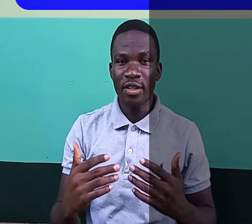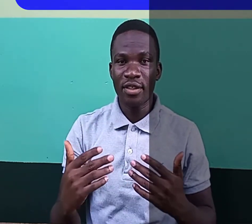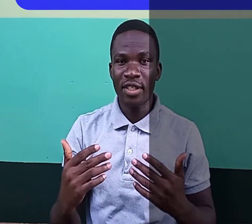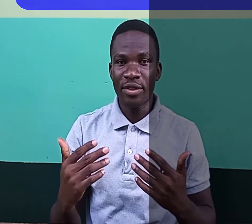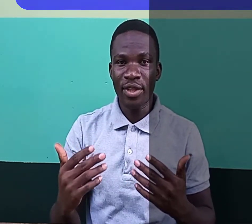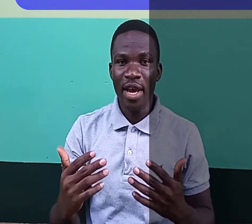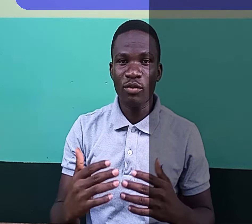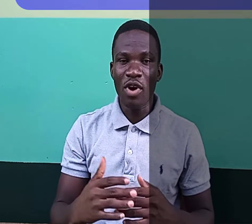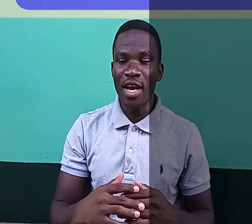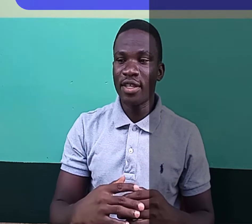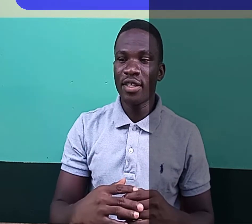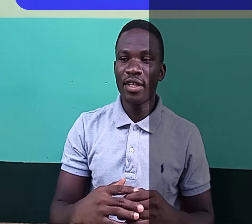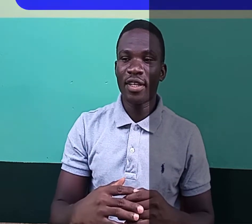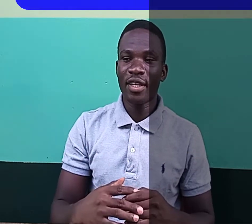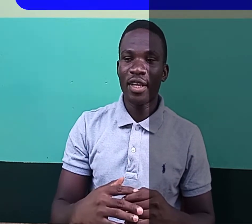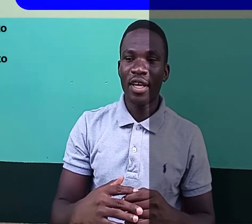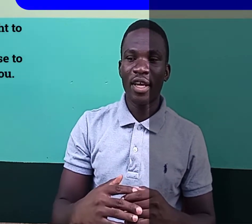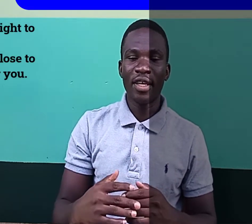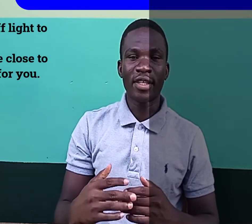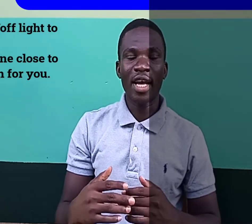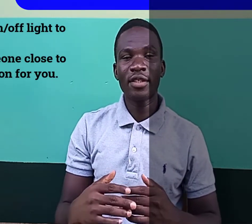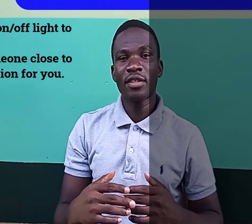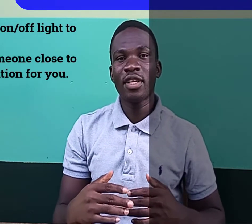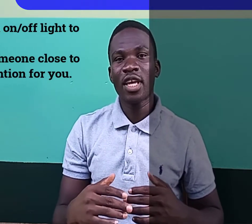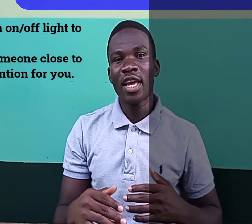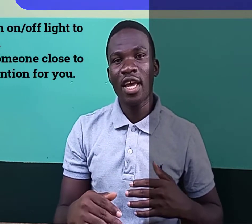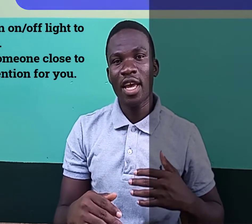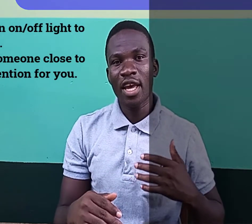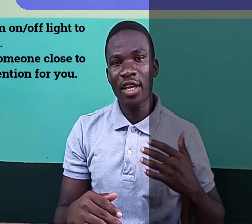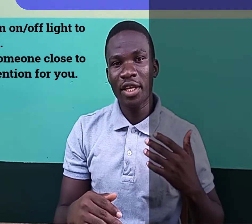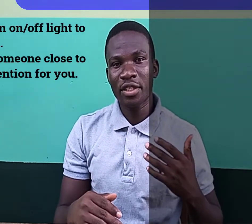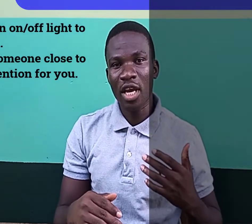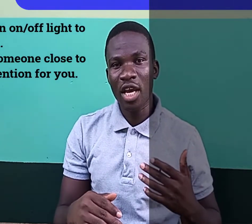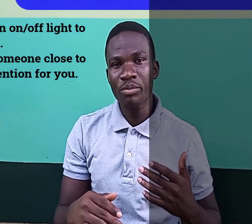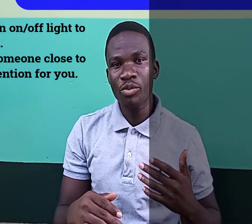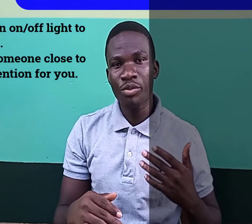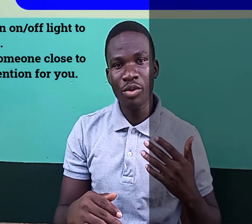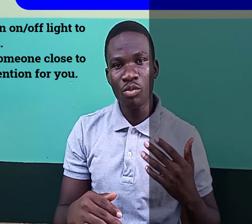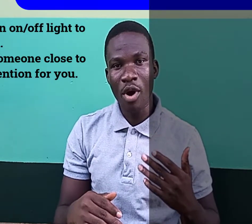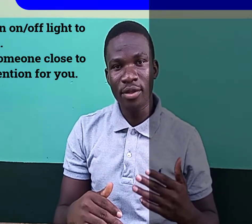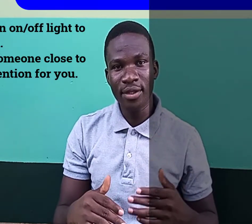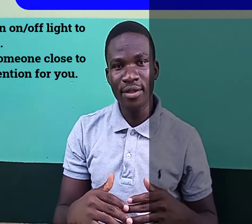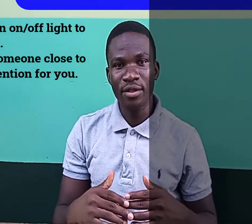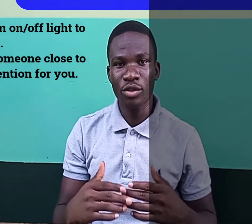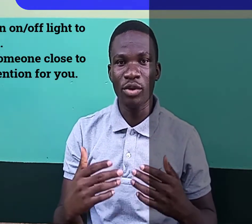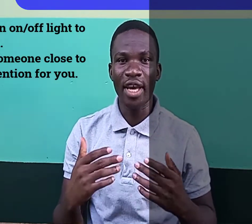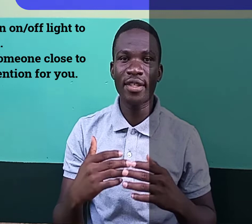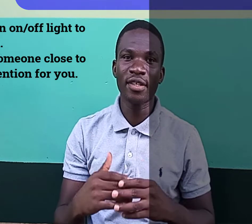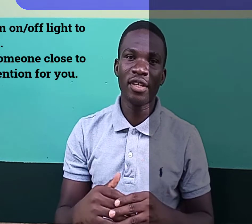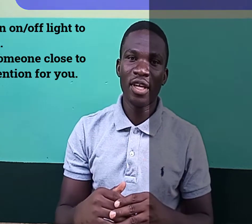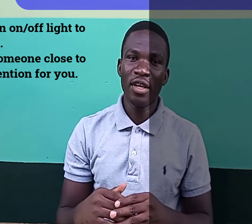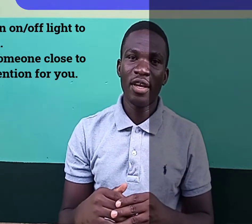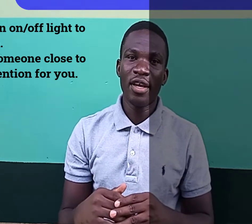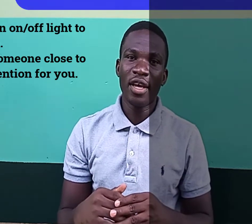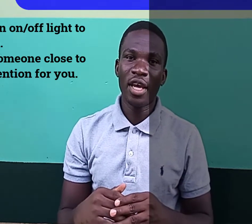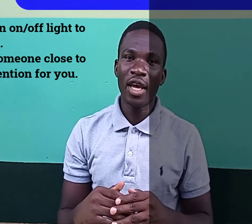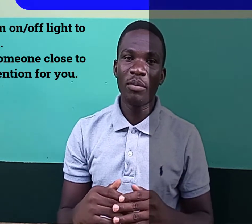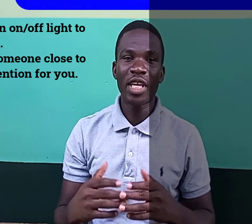The third one is that anytime we want to get the